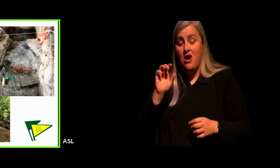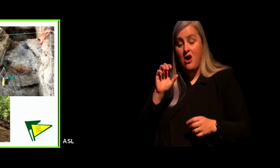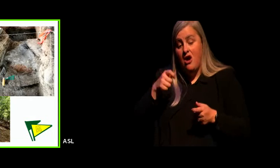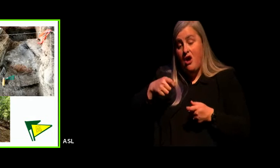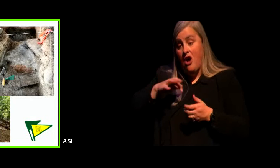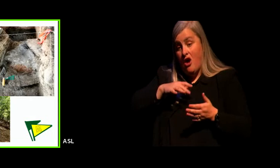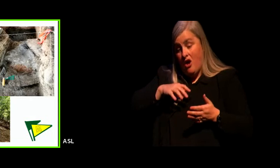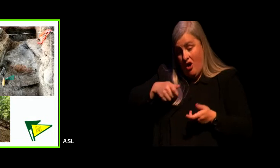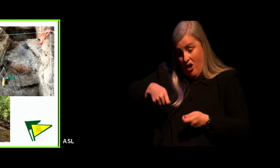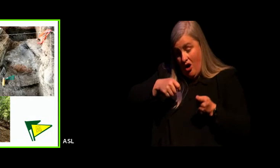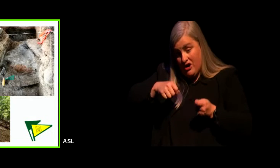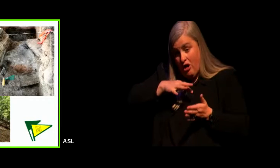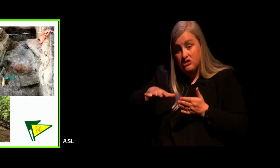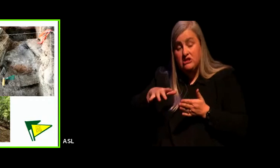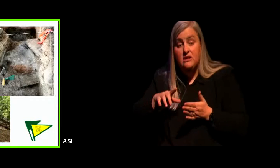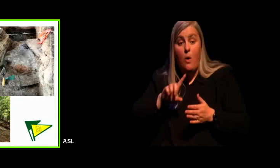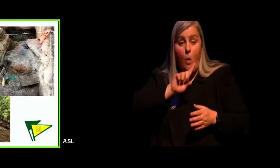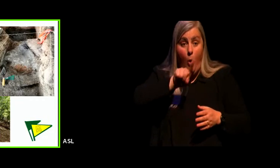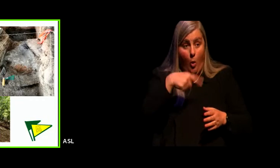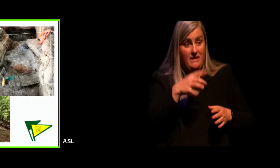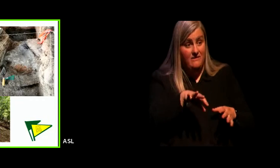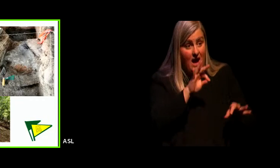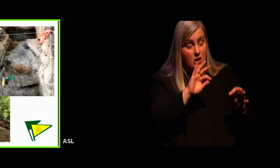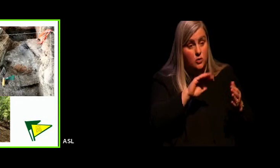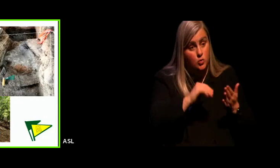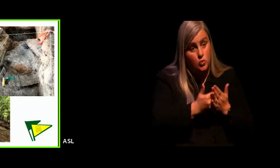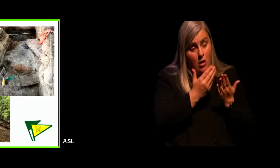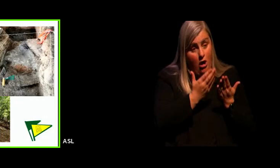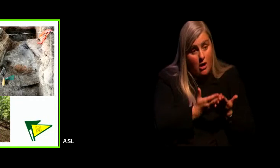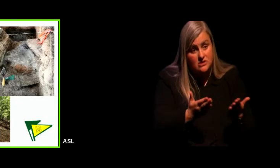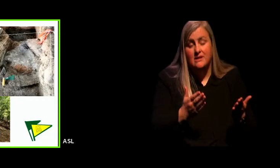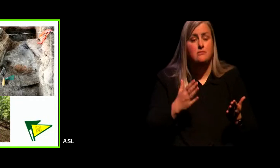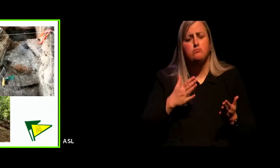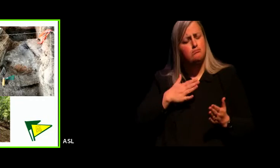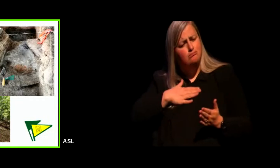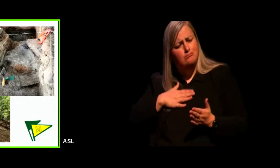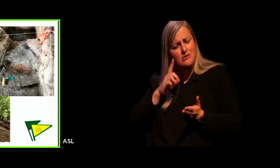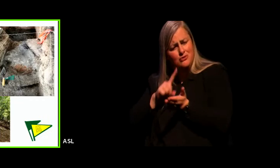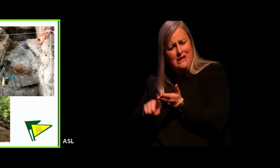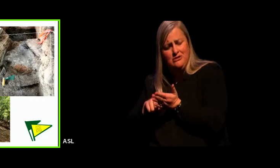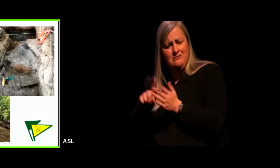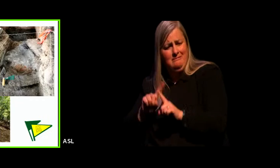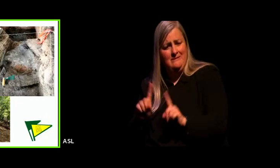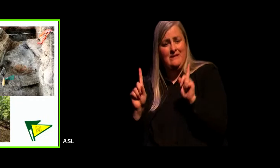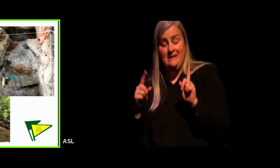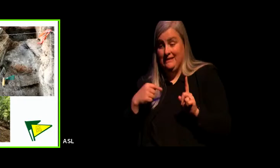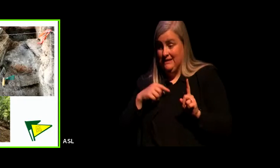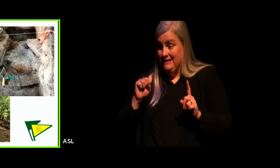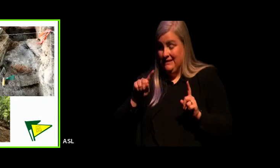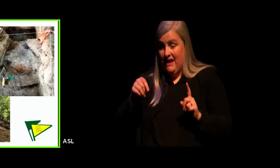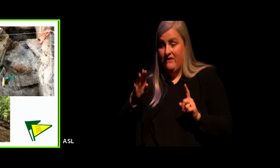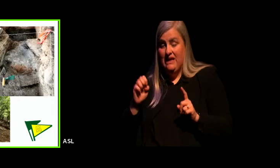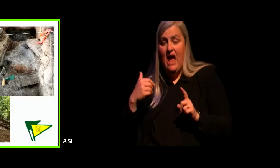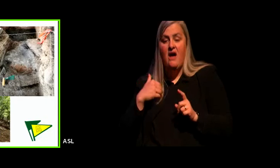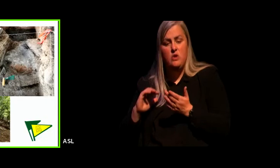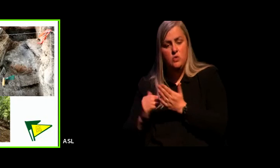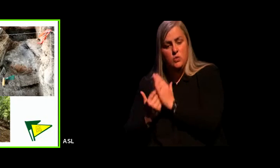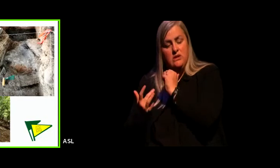only rely on finding new objects. Research projects, such as mine to an extent and Steph's, now increasingly include